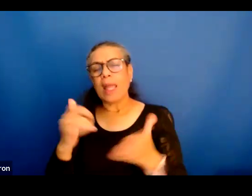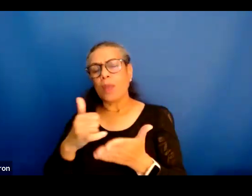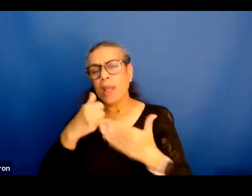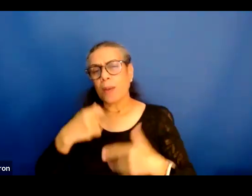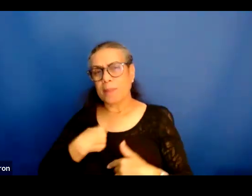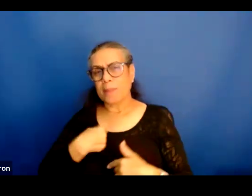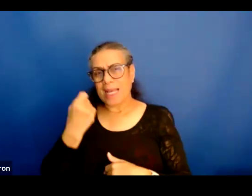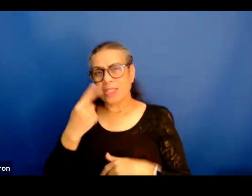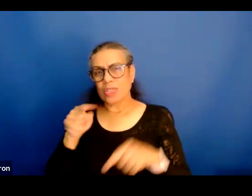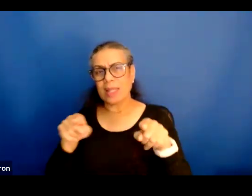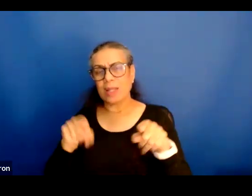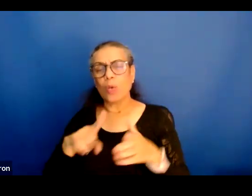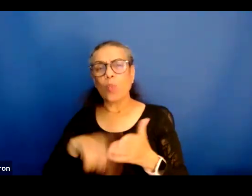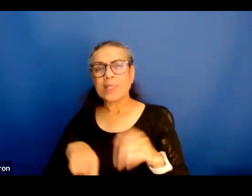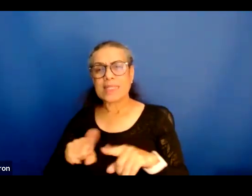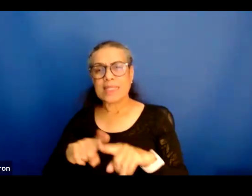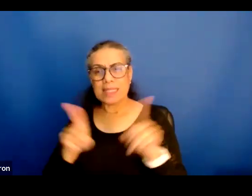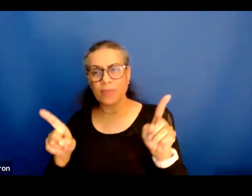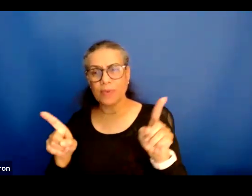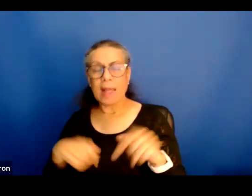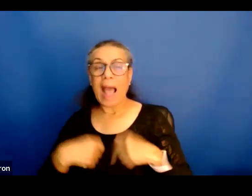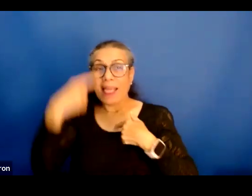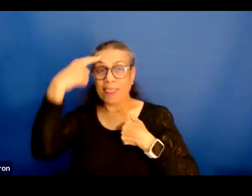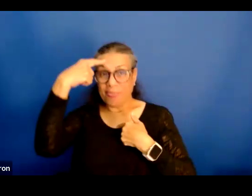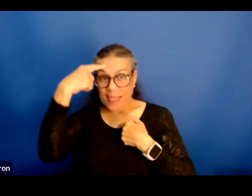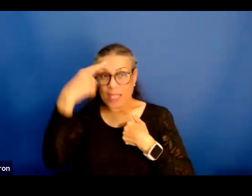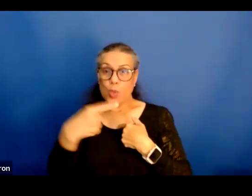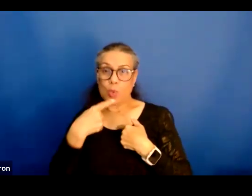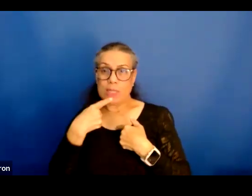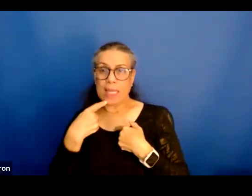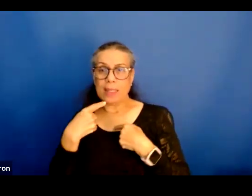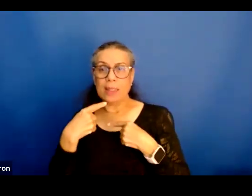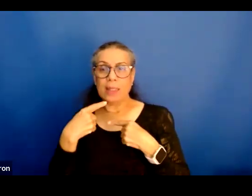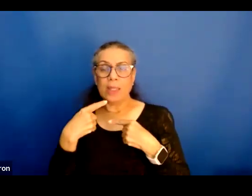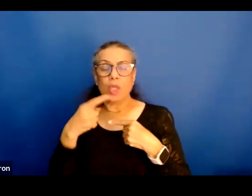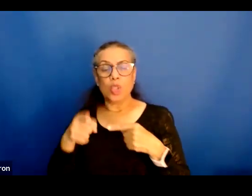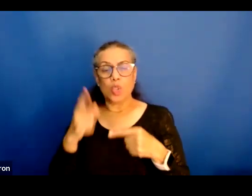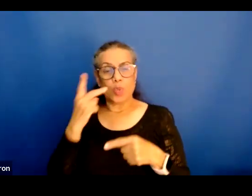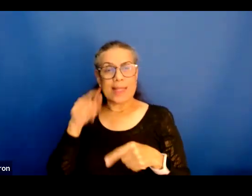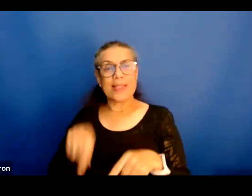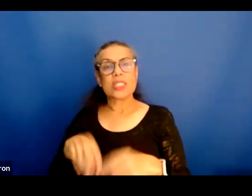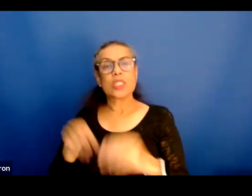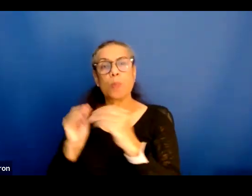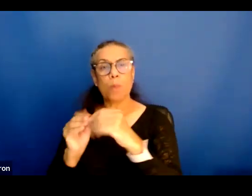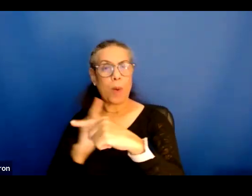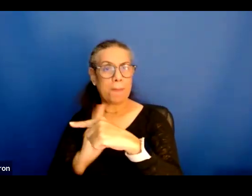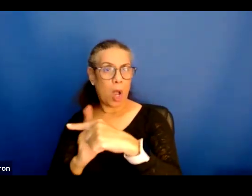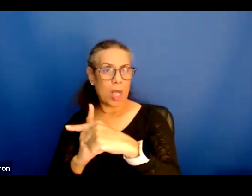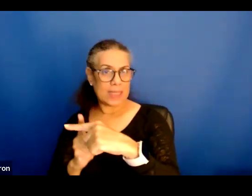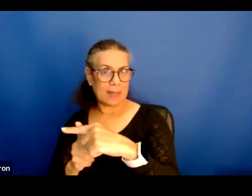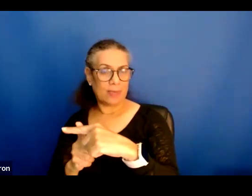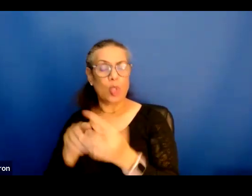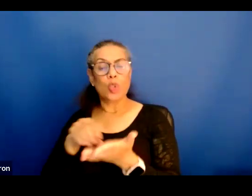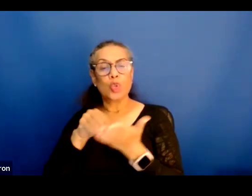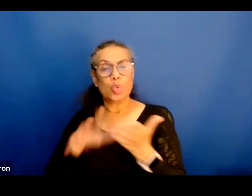to just hear, because what I think you were saying is that you view this as a positive development, that students are